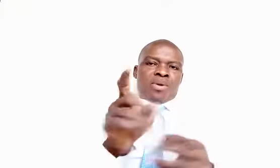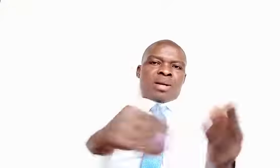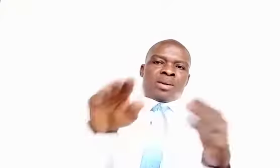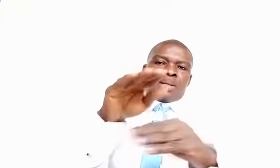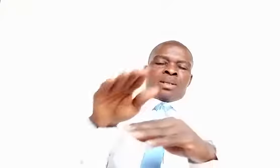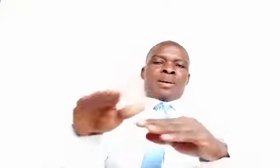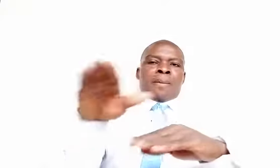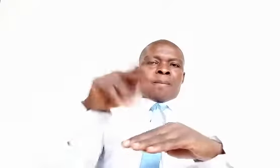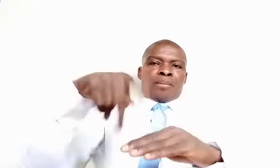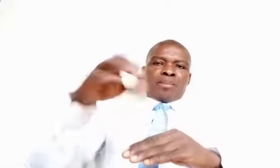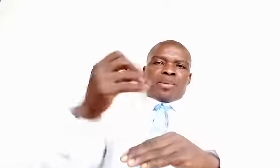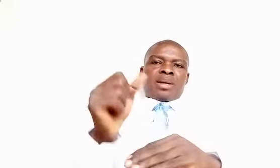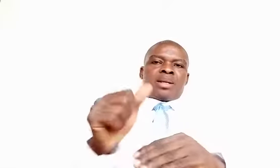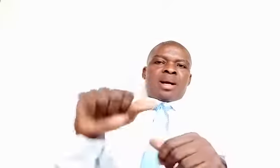planet around another.